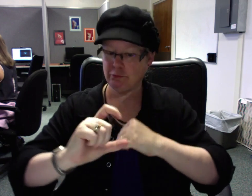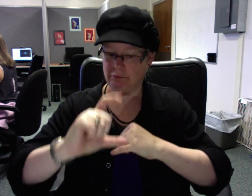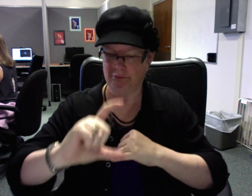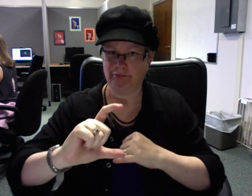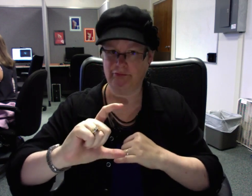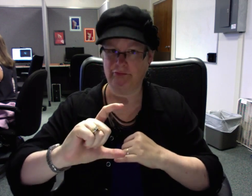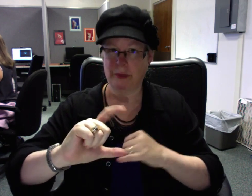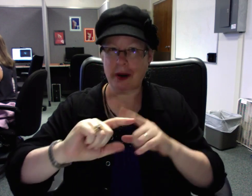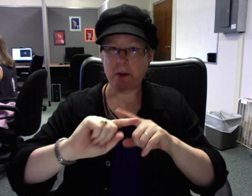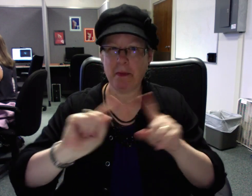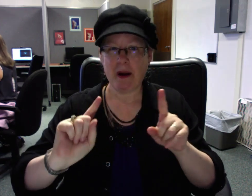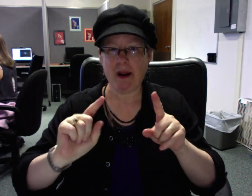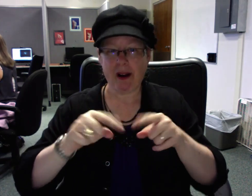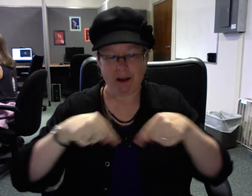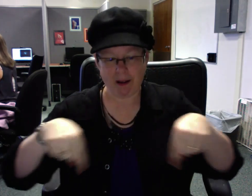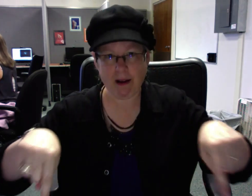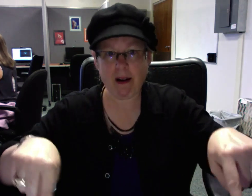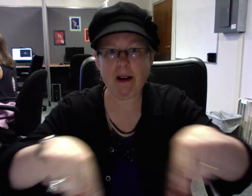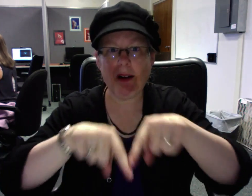Now, how do we calculate volume?